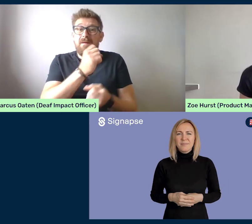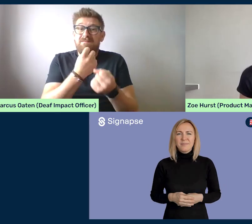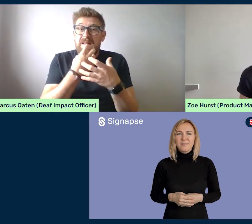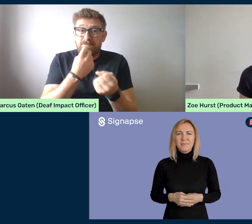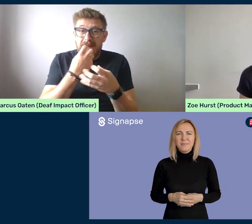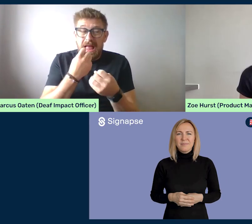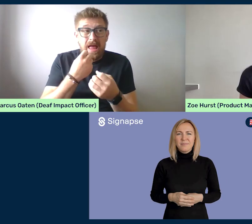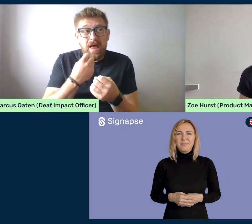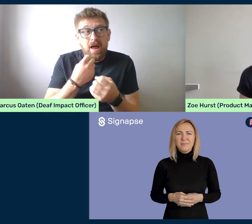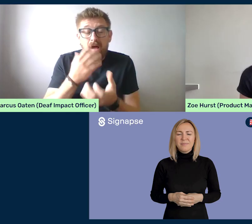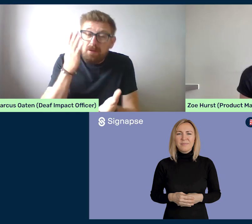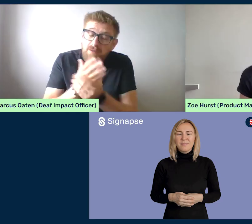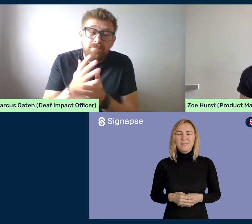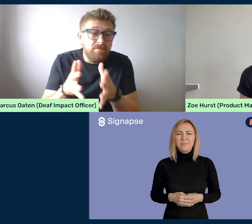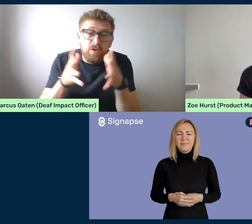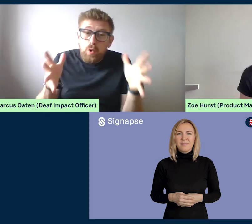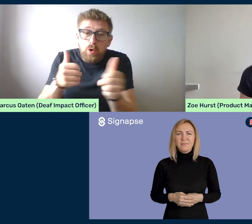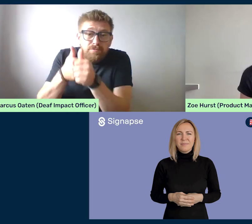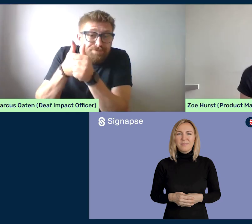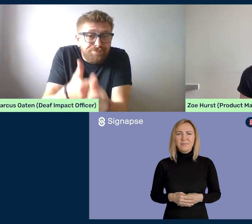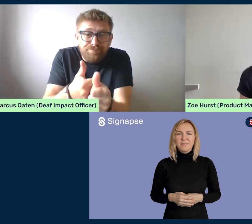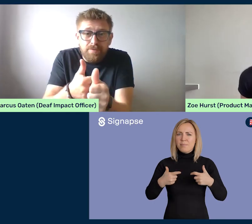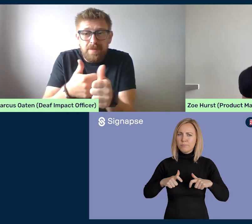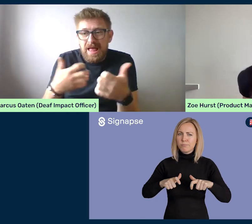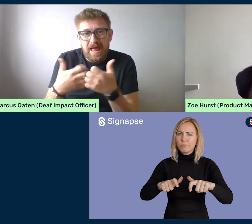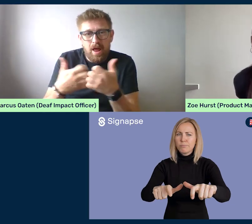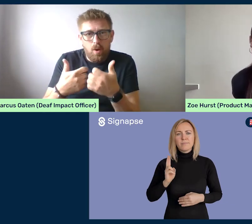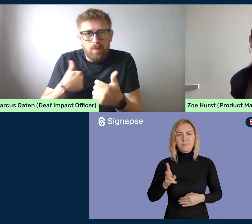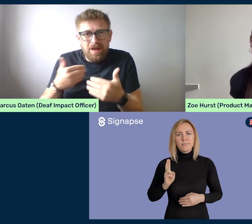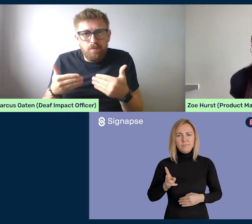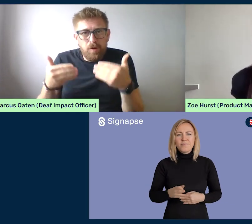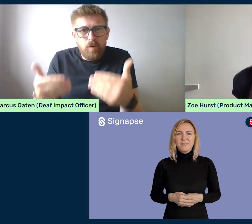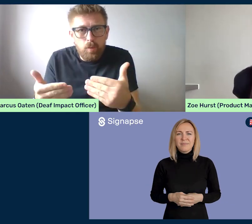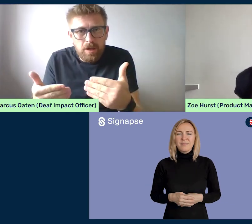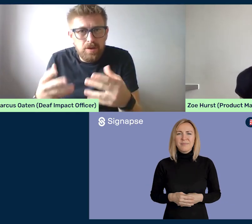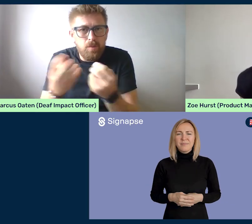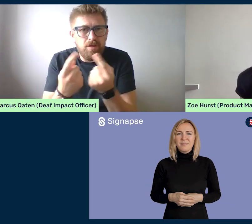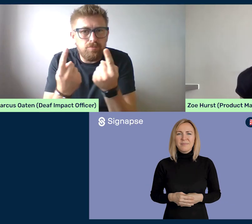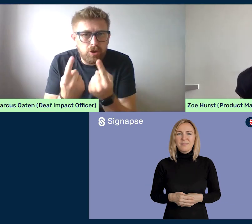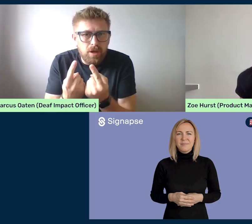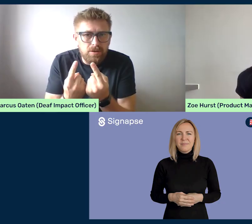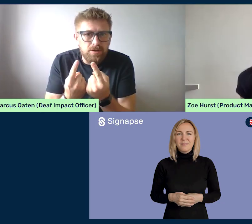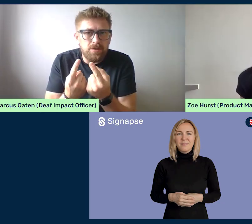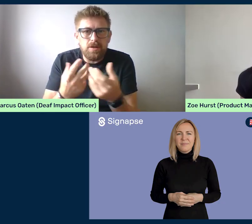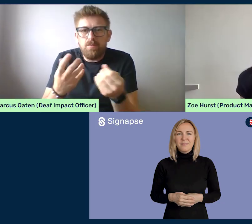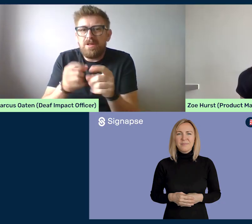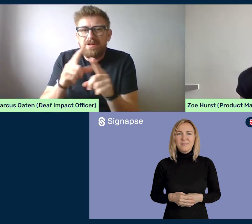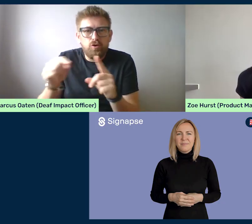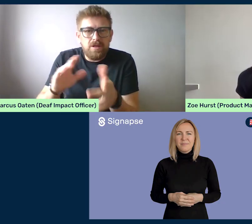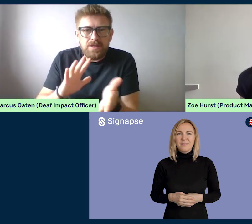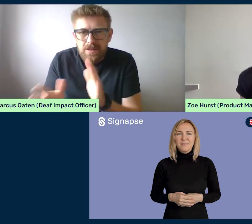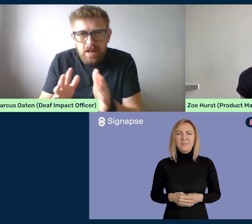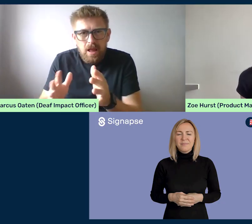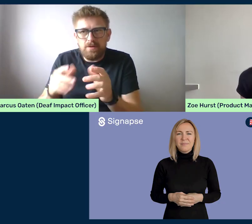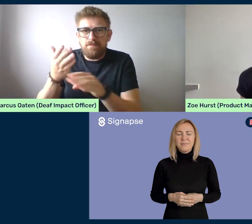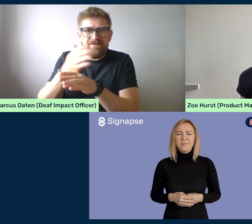Yeah, yeah. The feedback just hugely influences